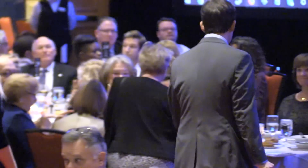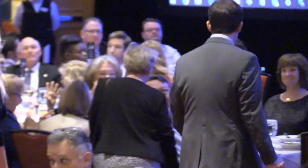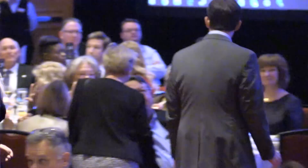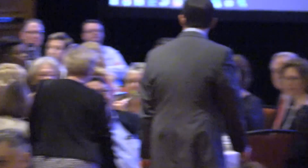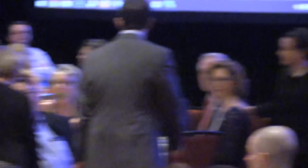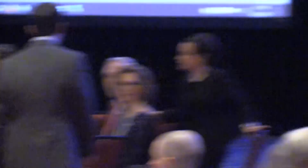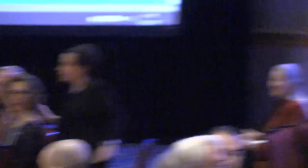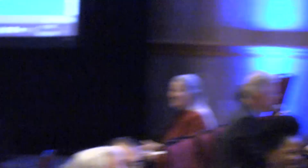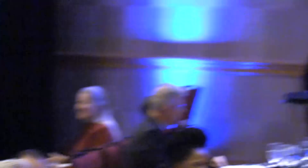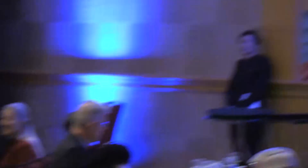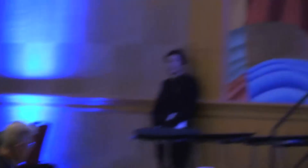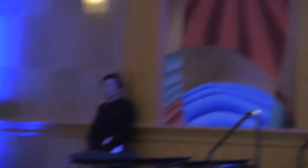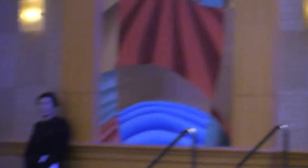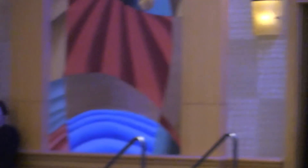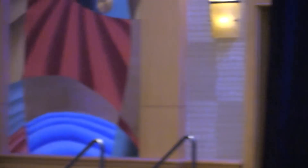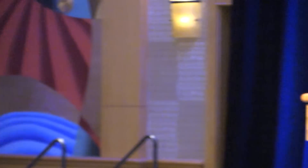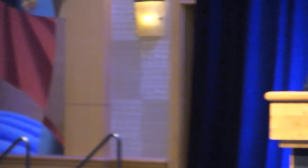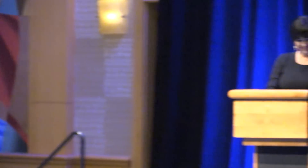Colorado Boulder.